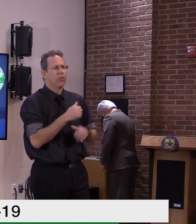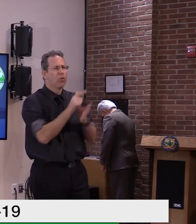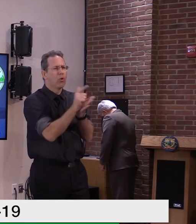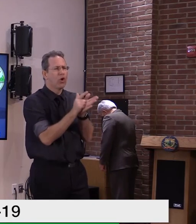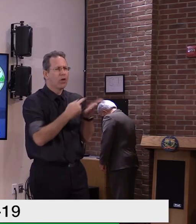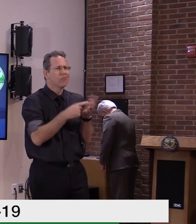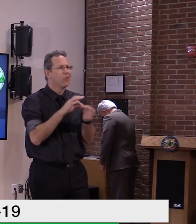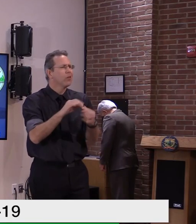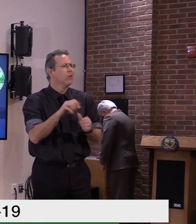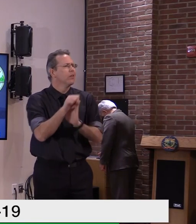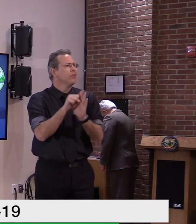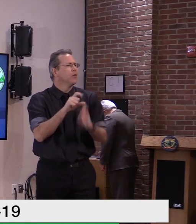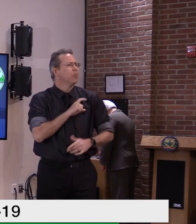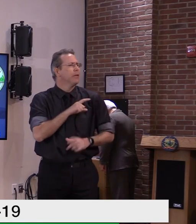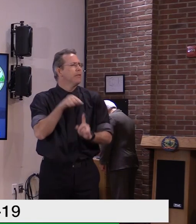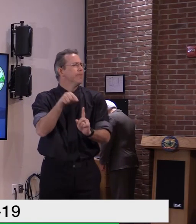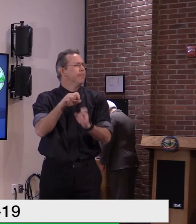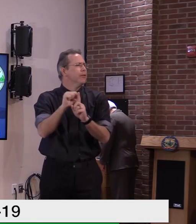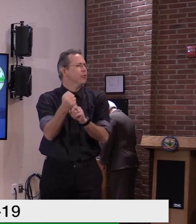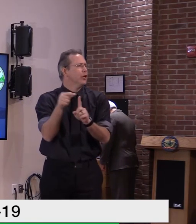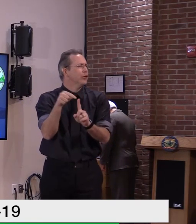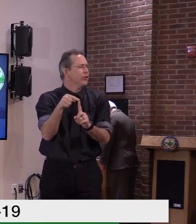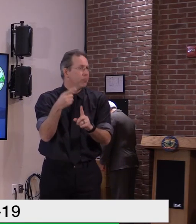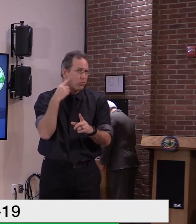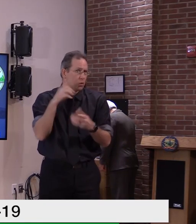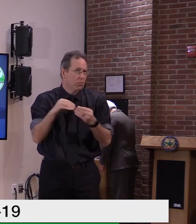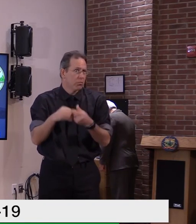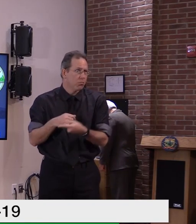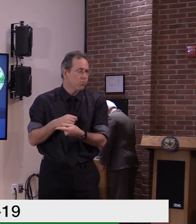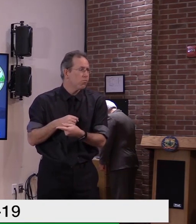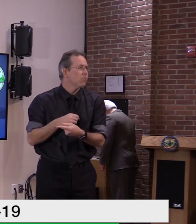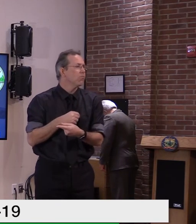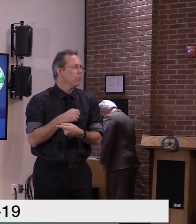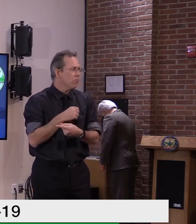received it at this point in time. But I'll reflect on the letter.